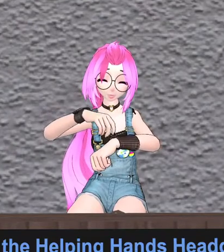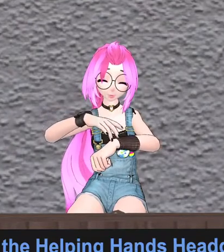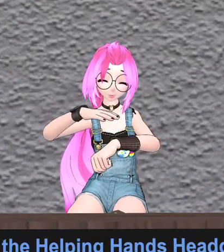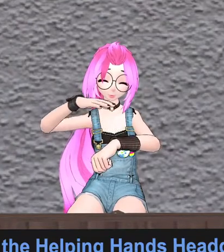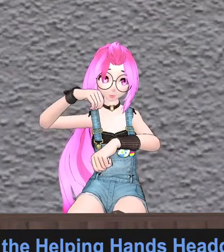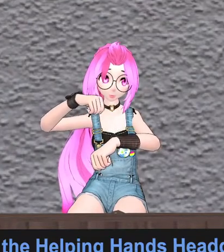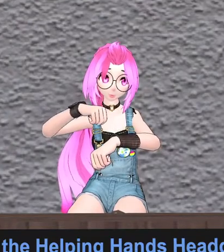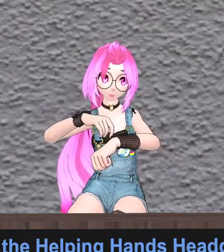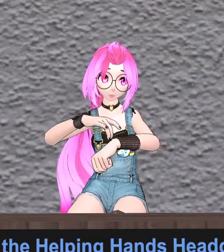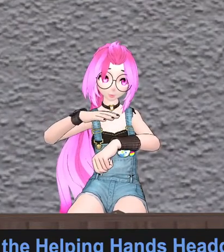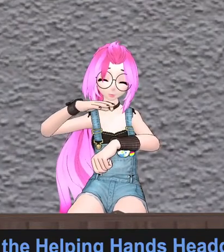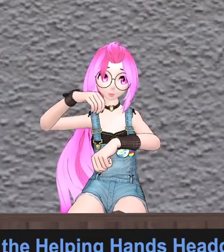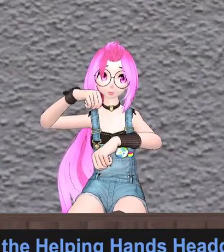this.